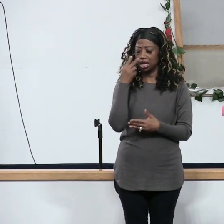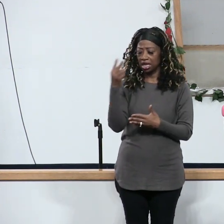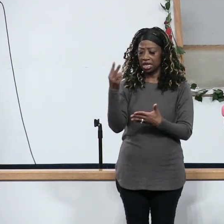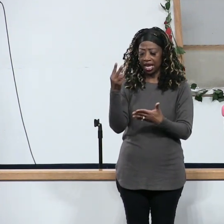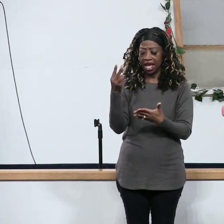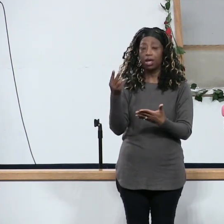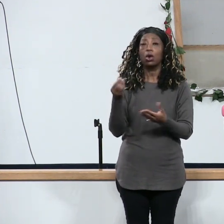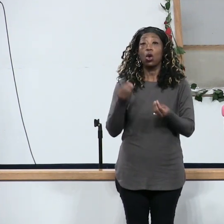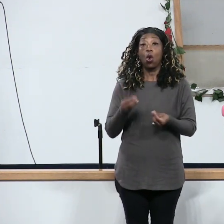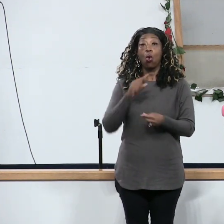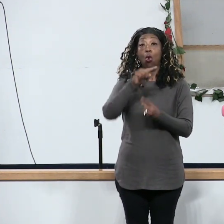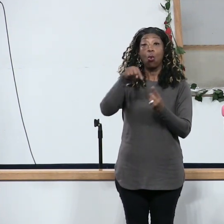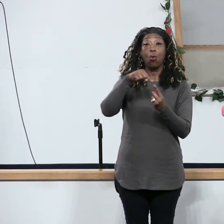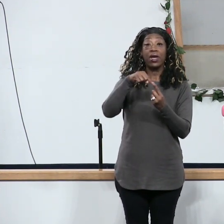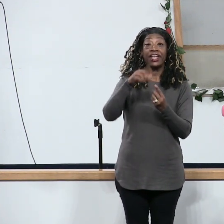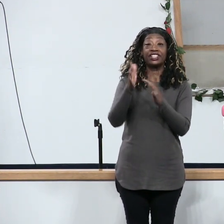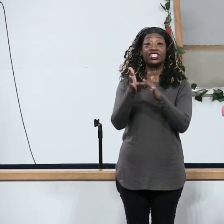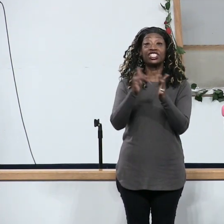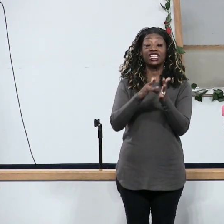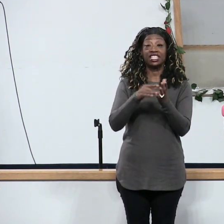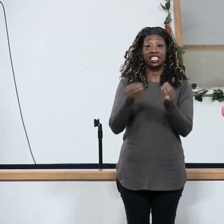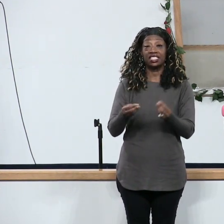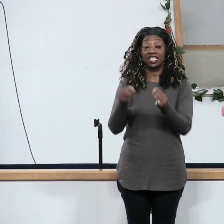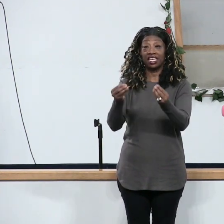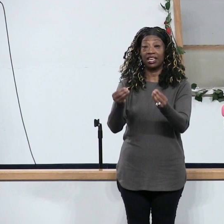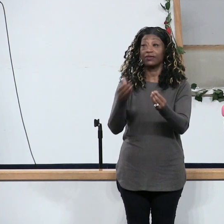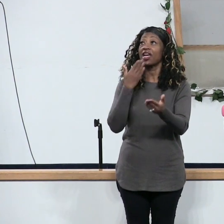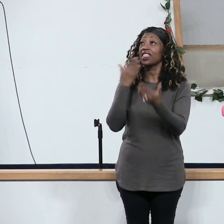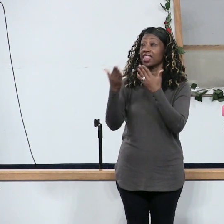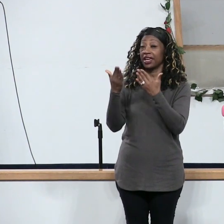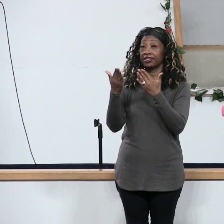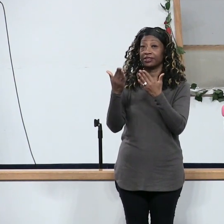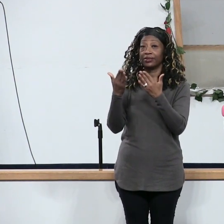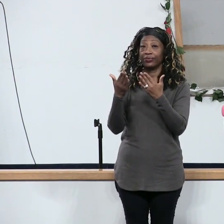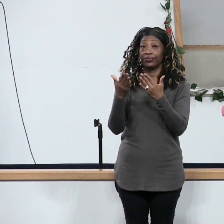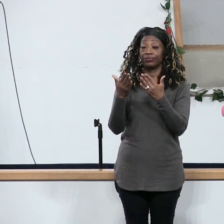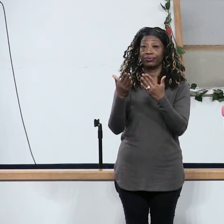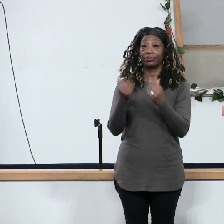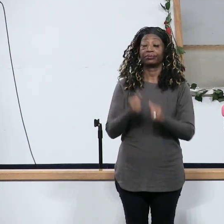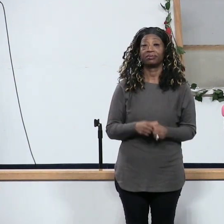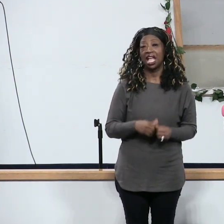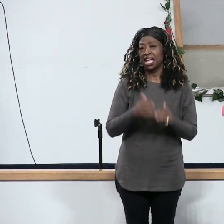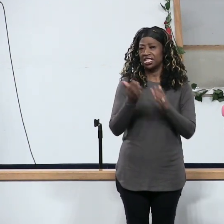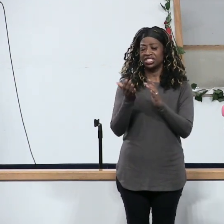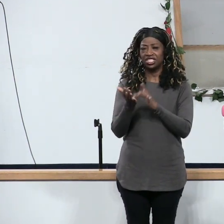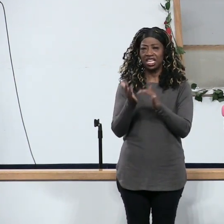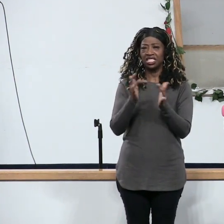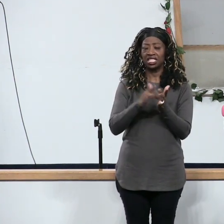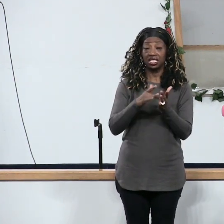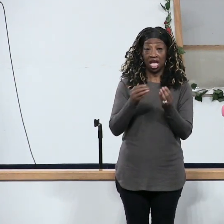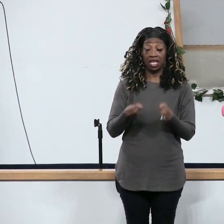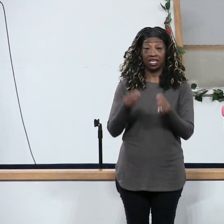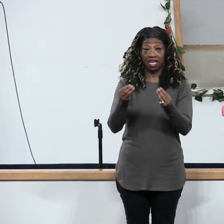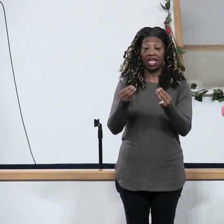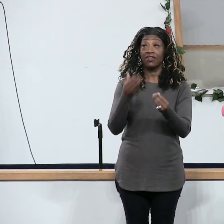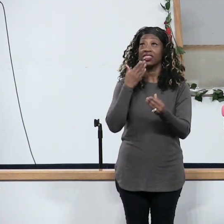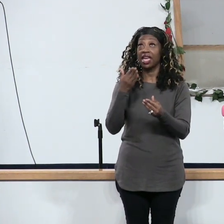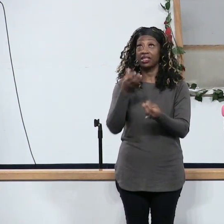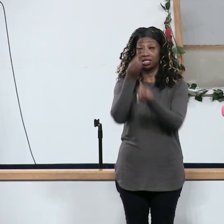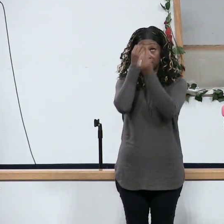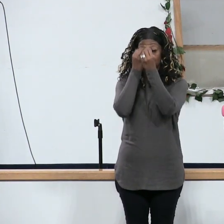Jesus gives thanks. And now Jesus did not give thanks sparingly. No, he gave thanks to the